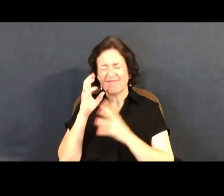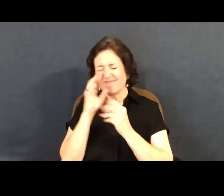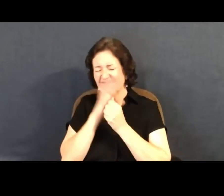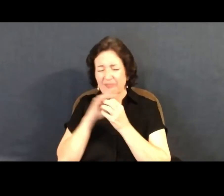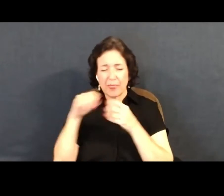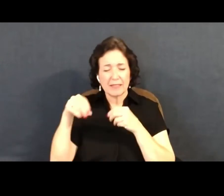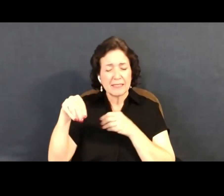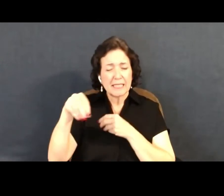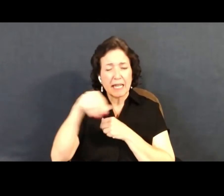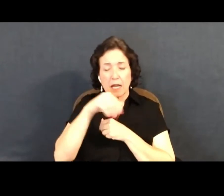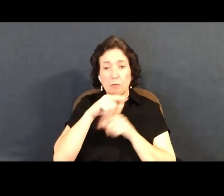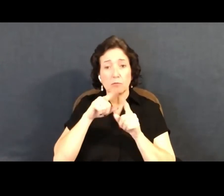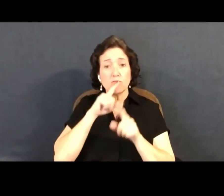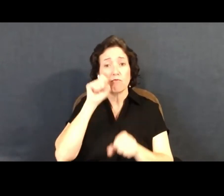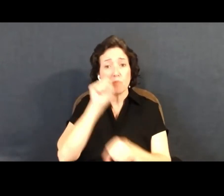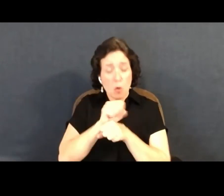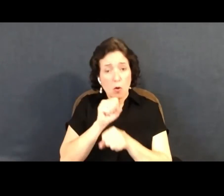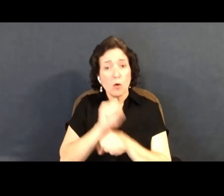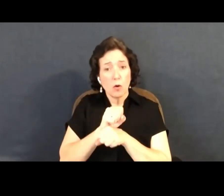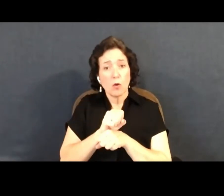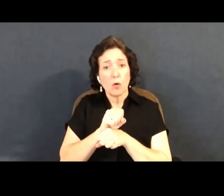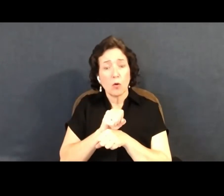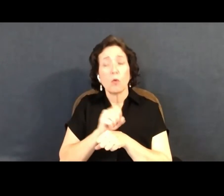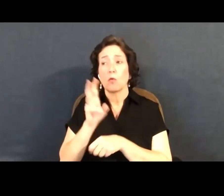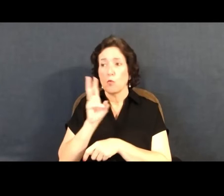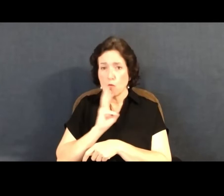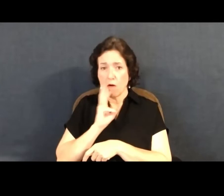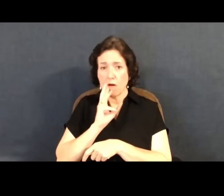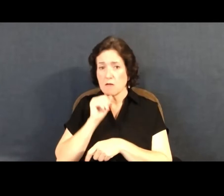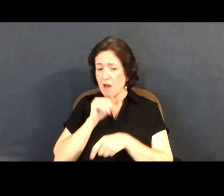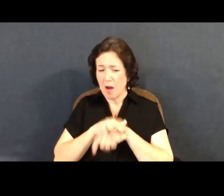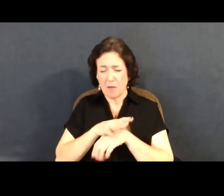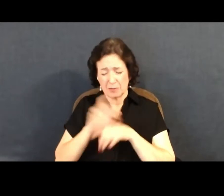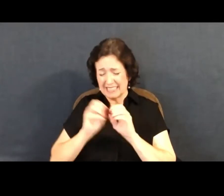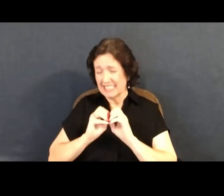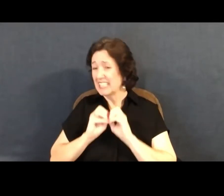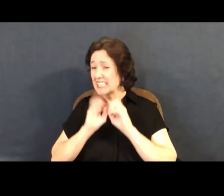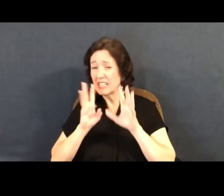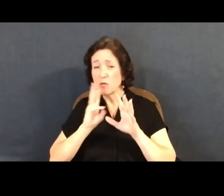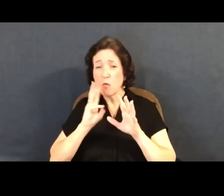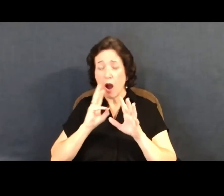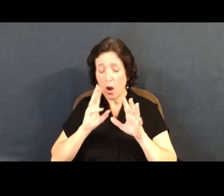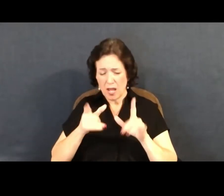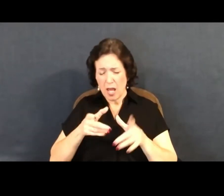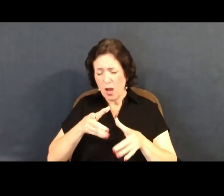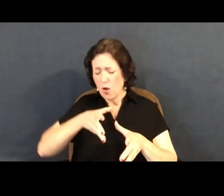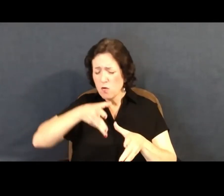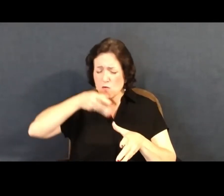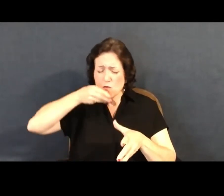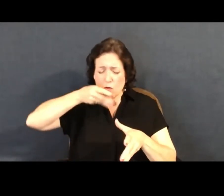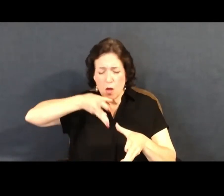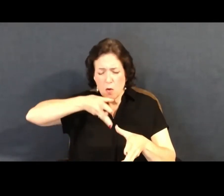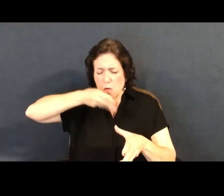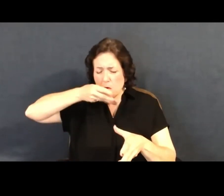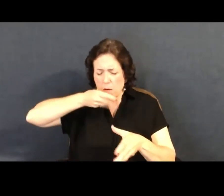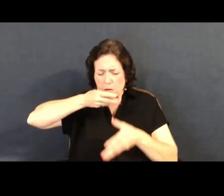sand. But it was water, beautiful, clear, crystal water. He drank and drank until his